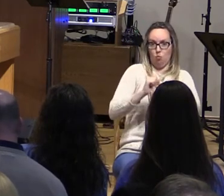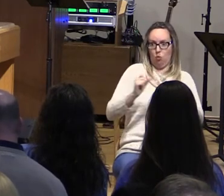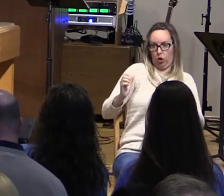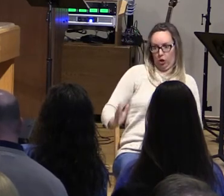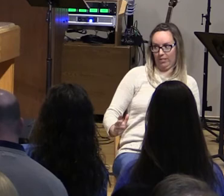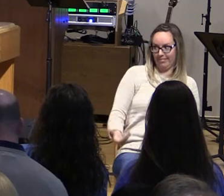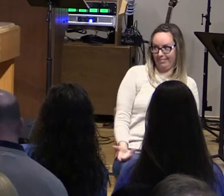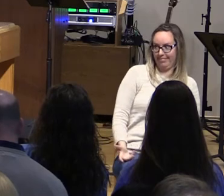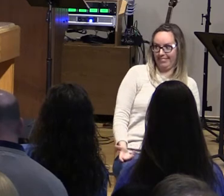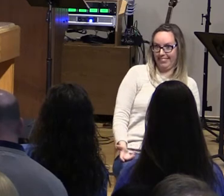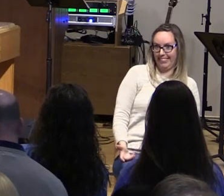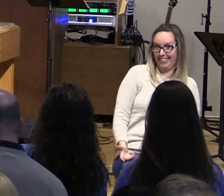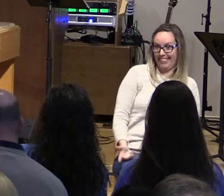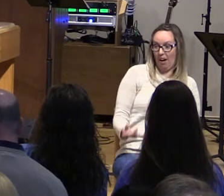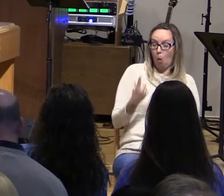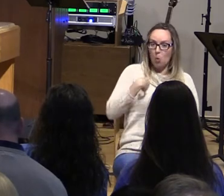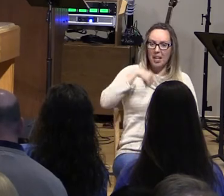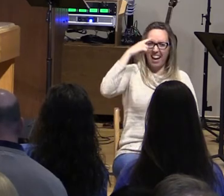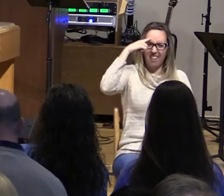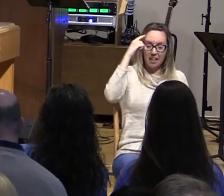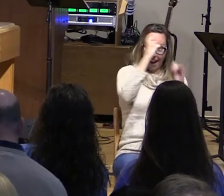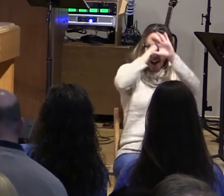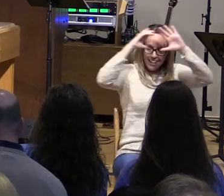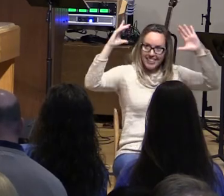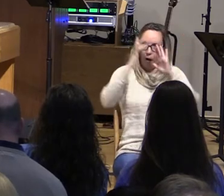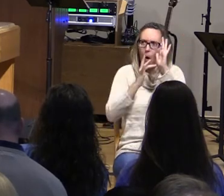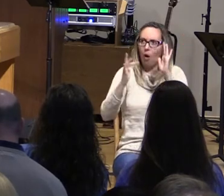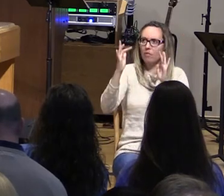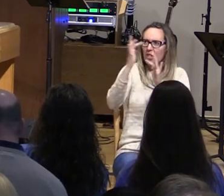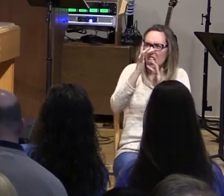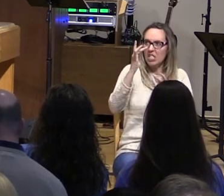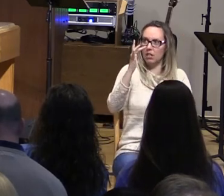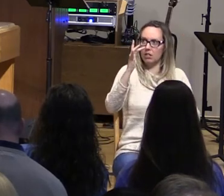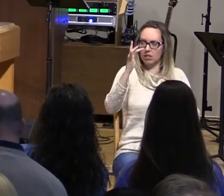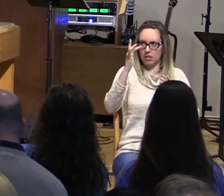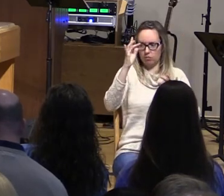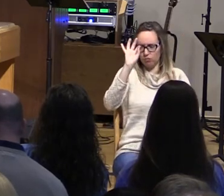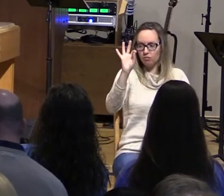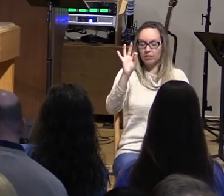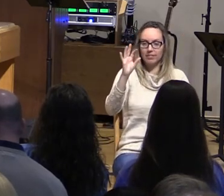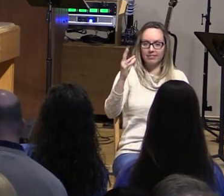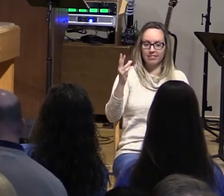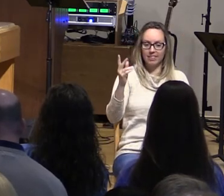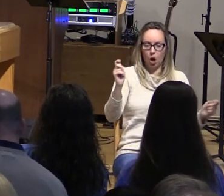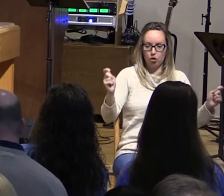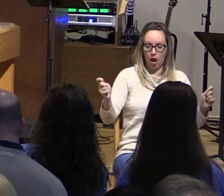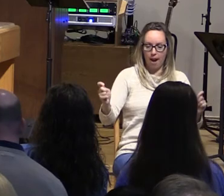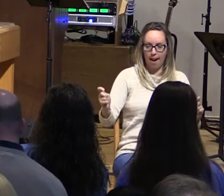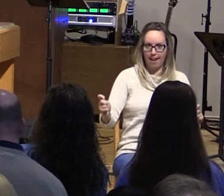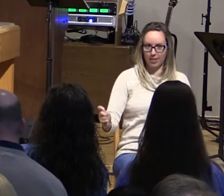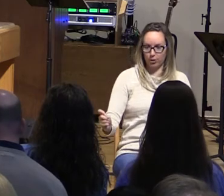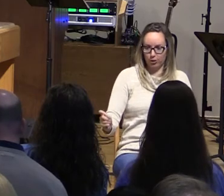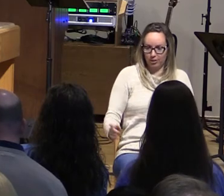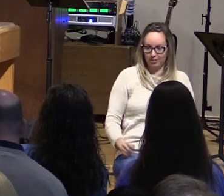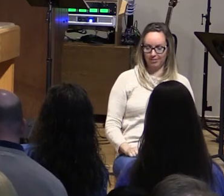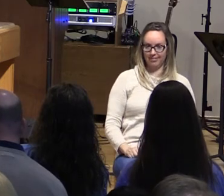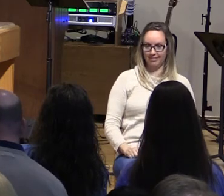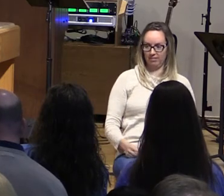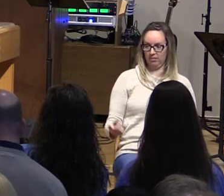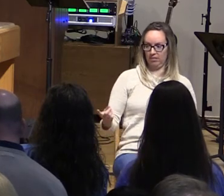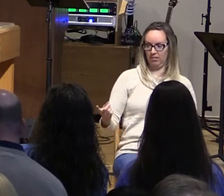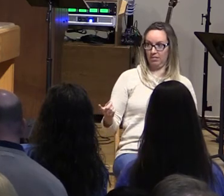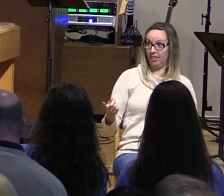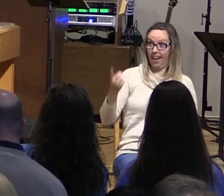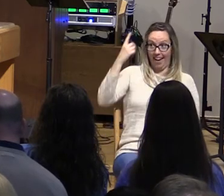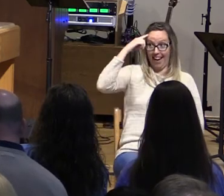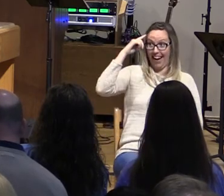up sometimes, right? We want to see Jesus in a particular way, but he shifts the focus. He wasn't who they